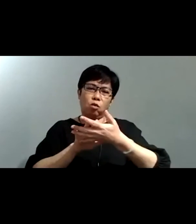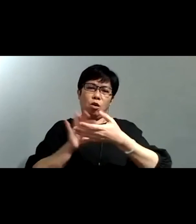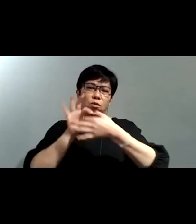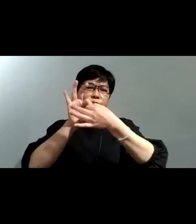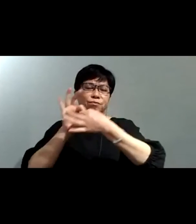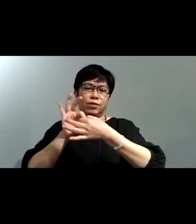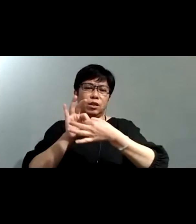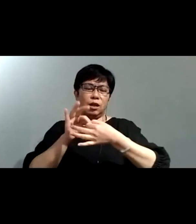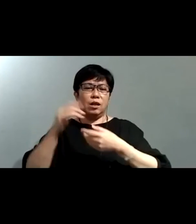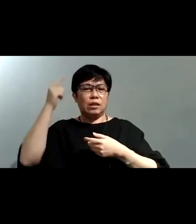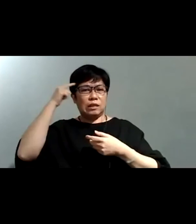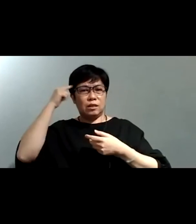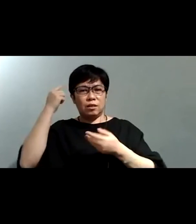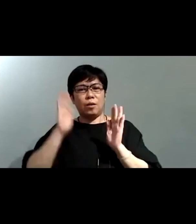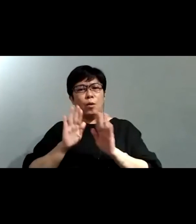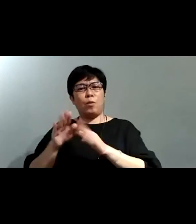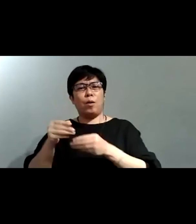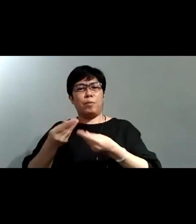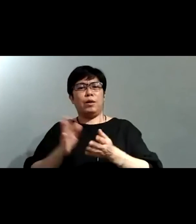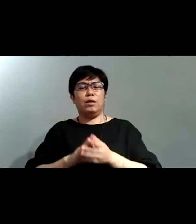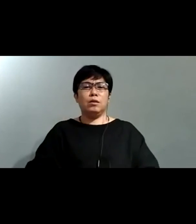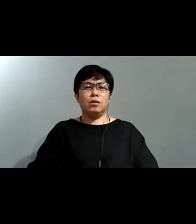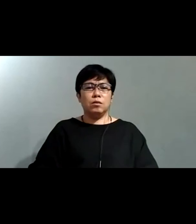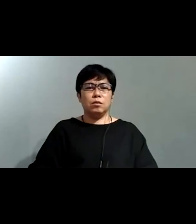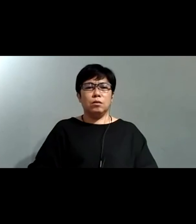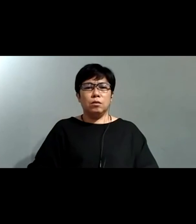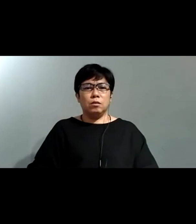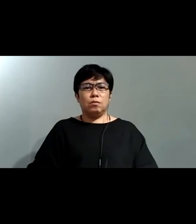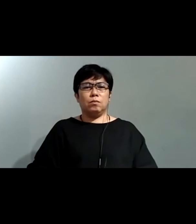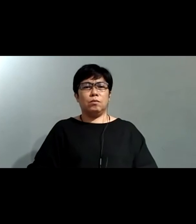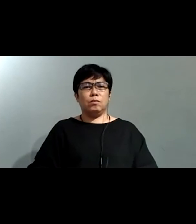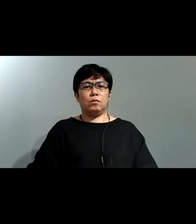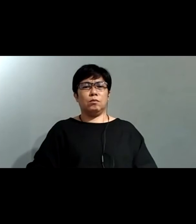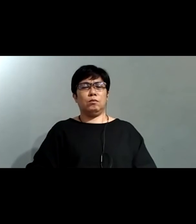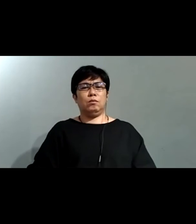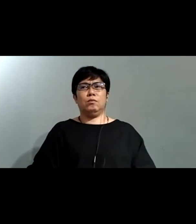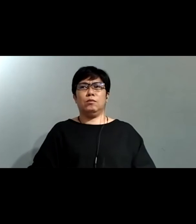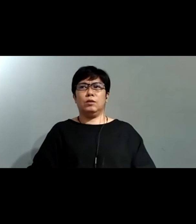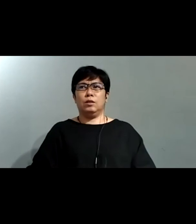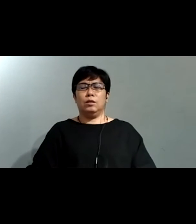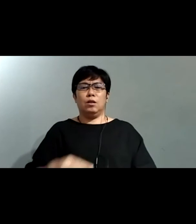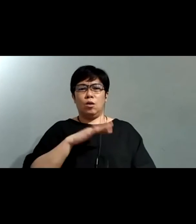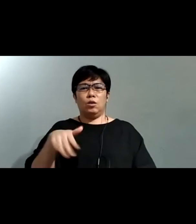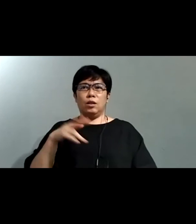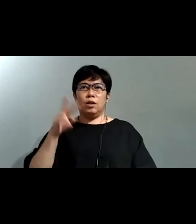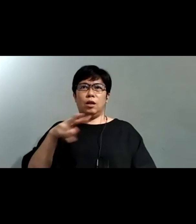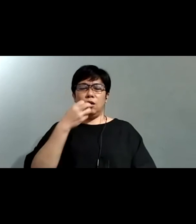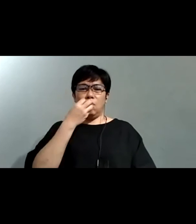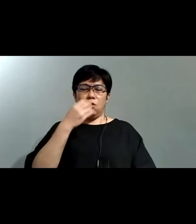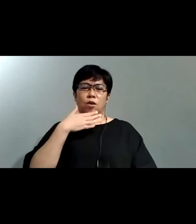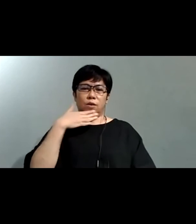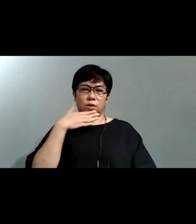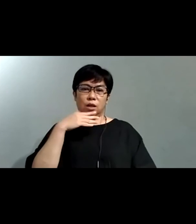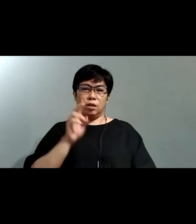This is what we respect the youth, the Hong Kong youth. And then what